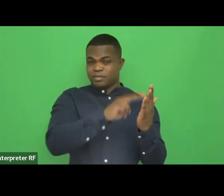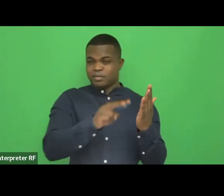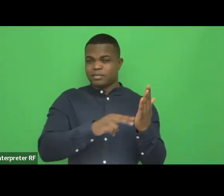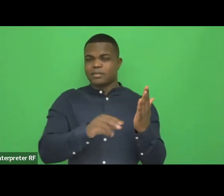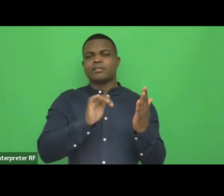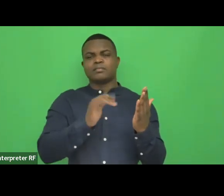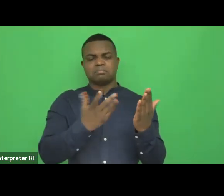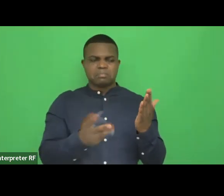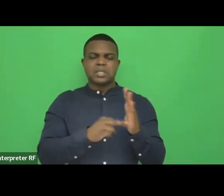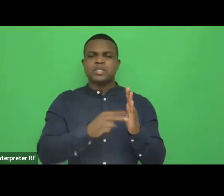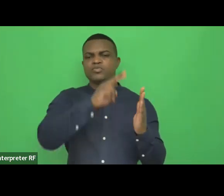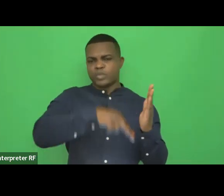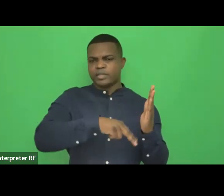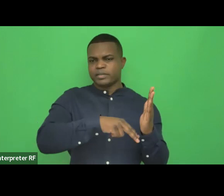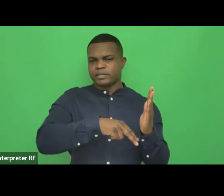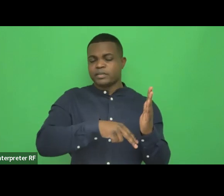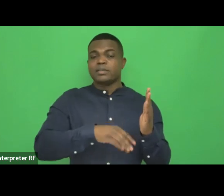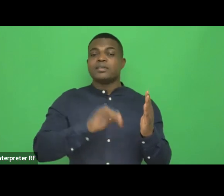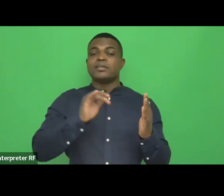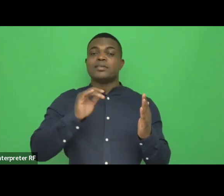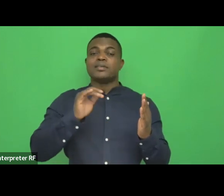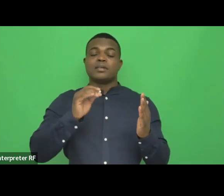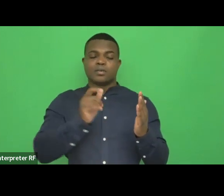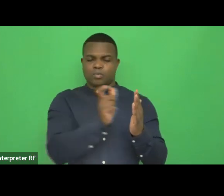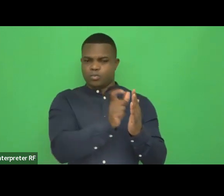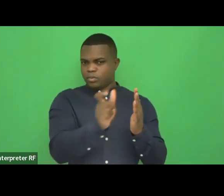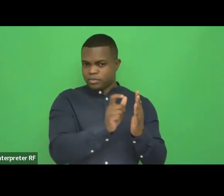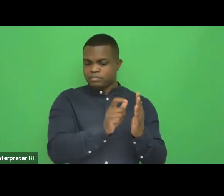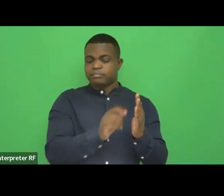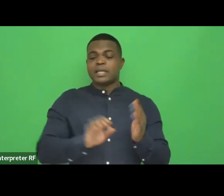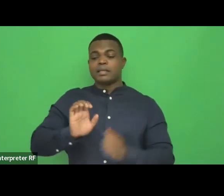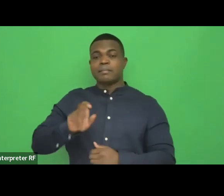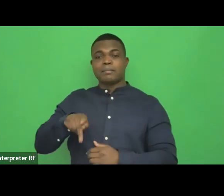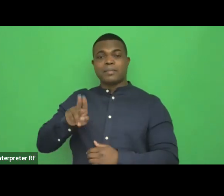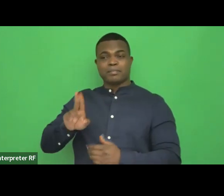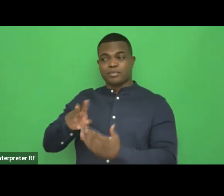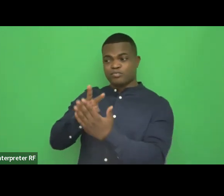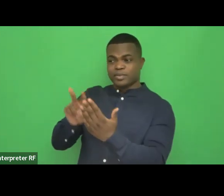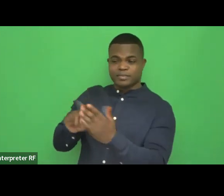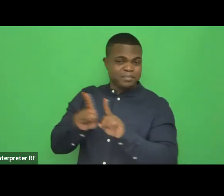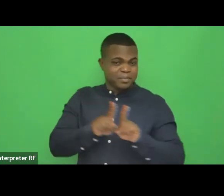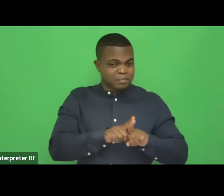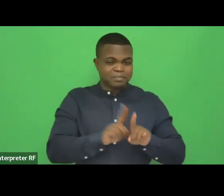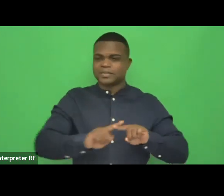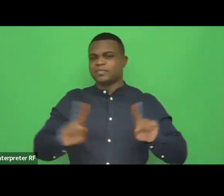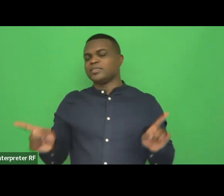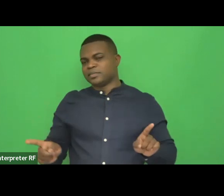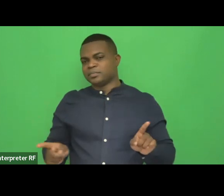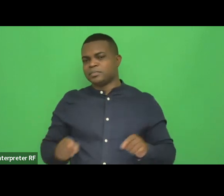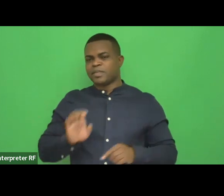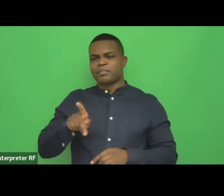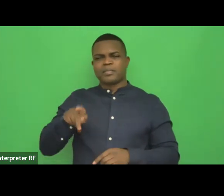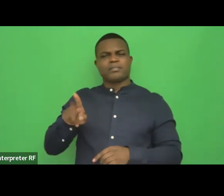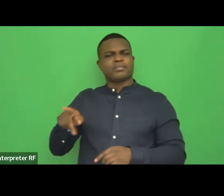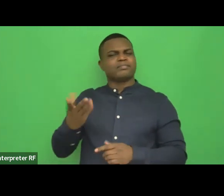apps where you can read that EPUB, just as you've got a choice of different browsers. And